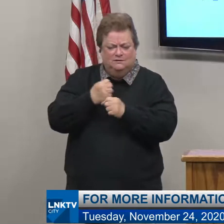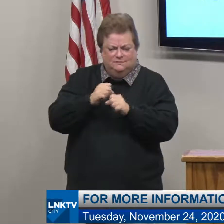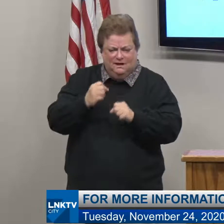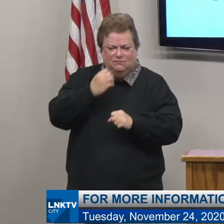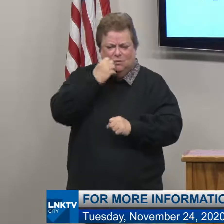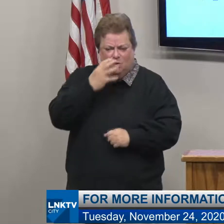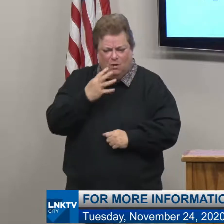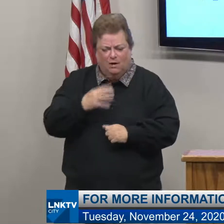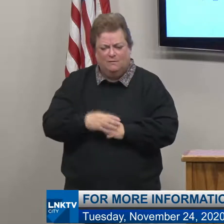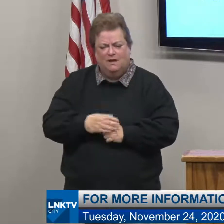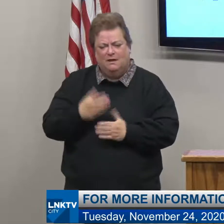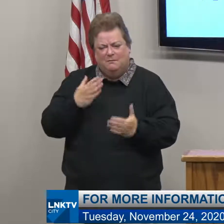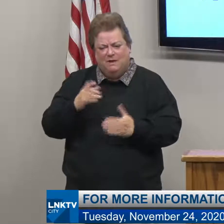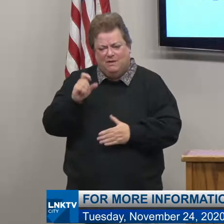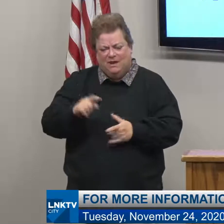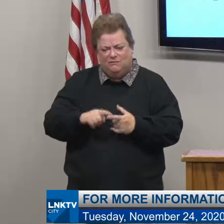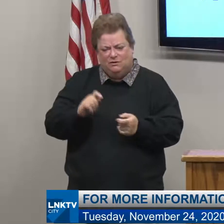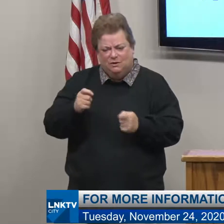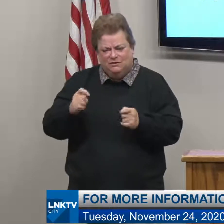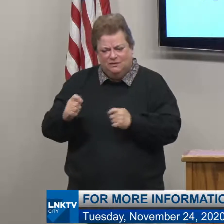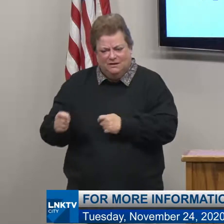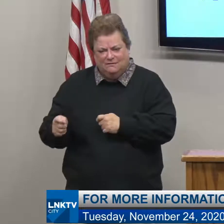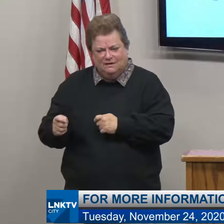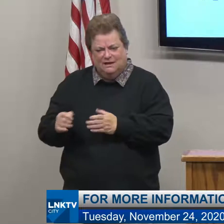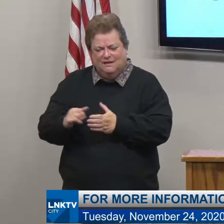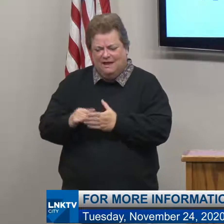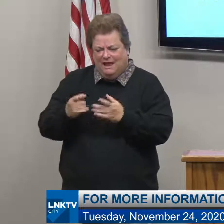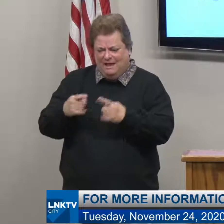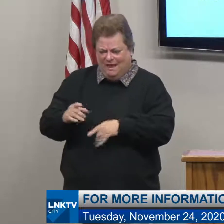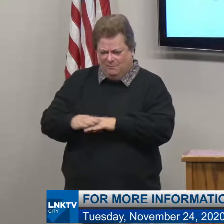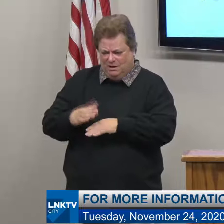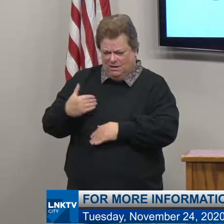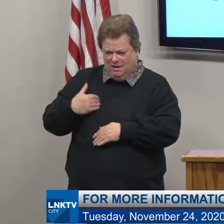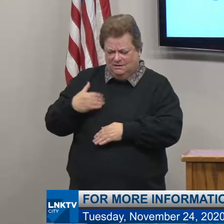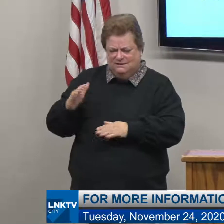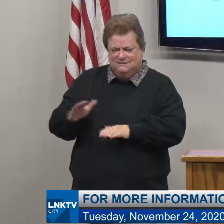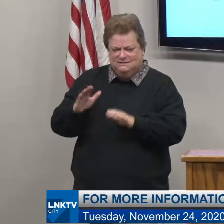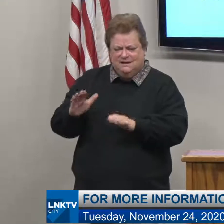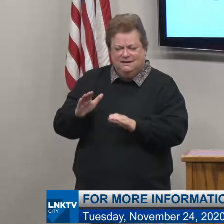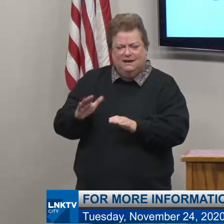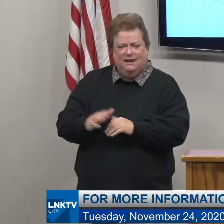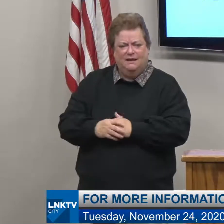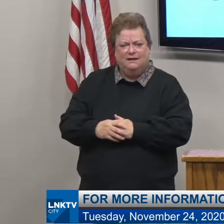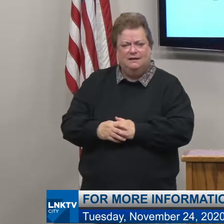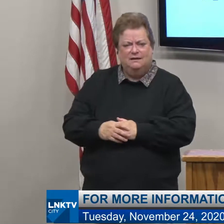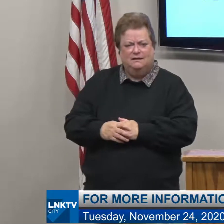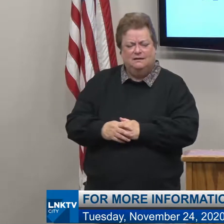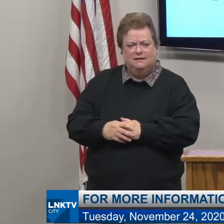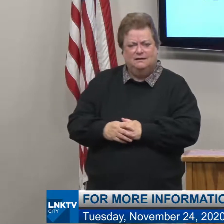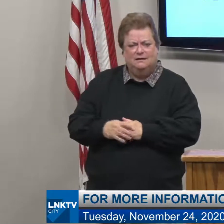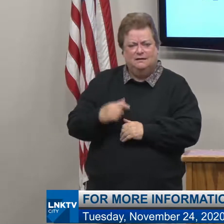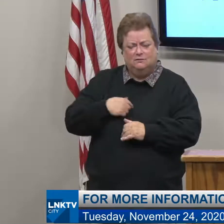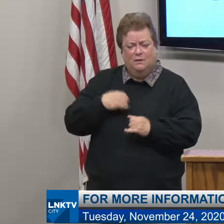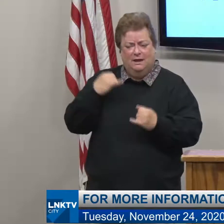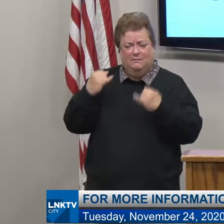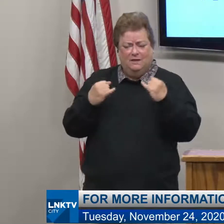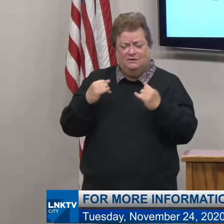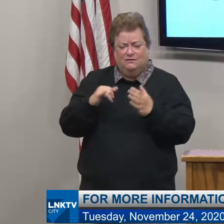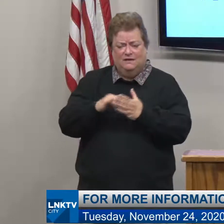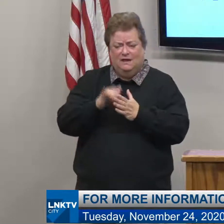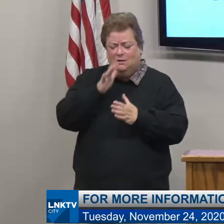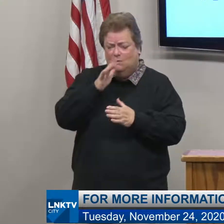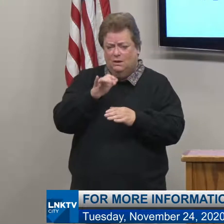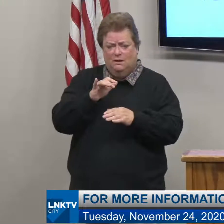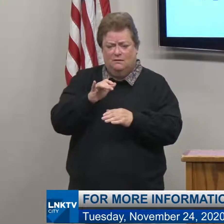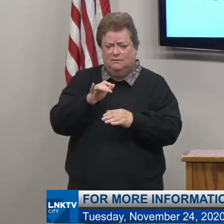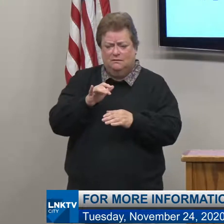a few adjustments. This happened on Sunday. So I imagine that it's going to work